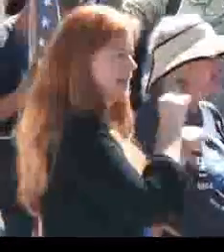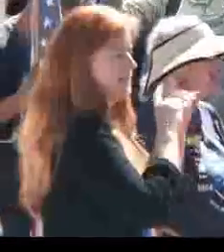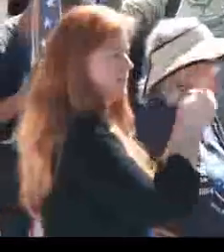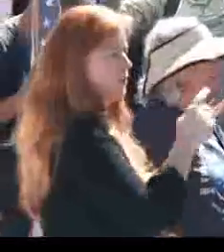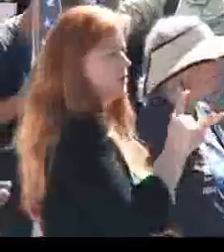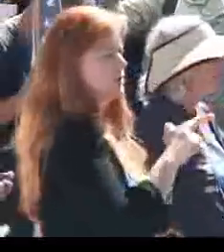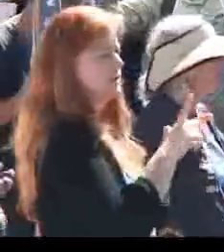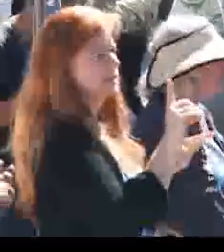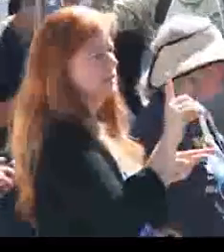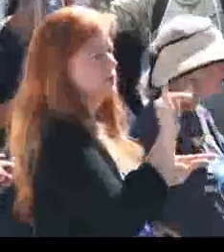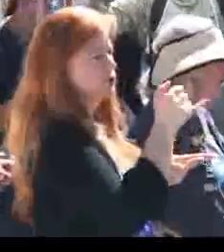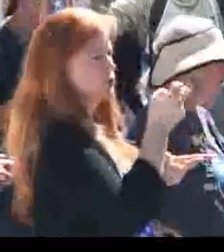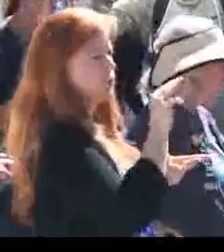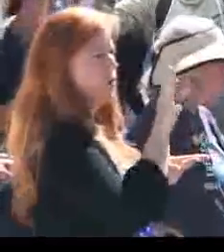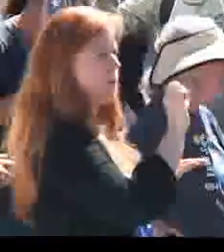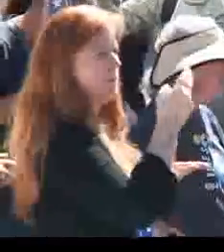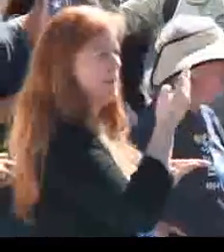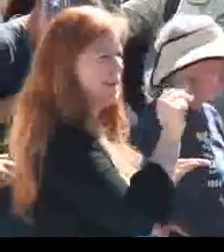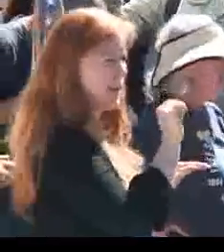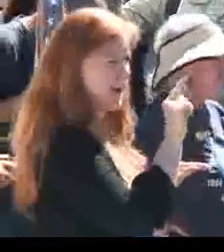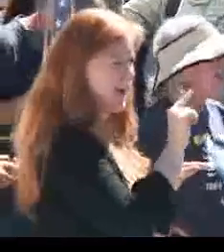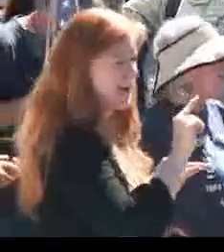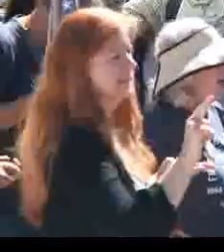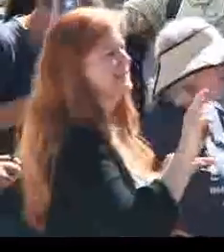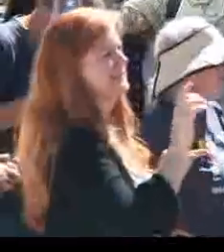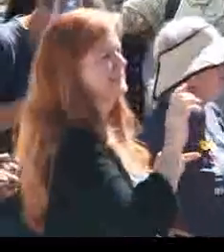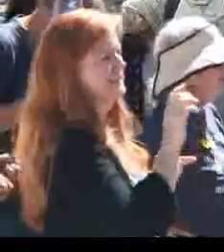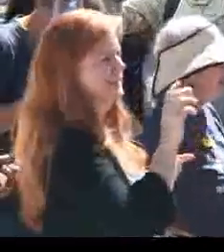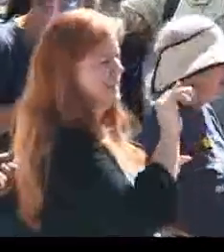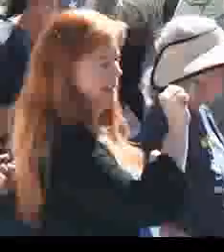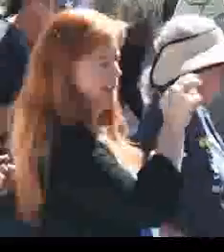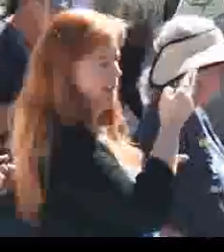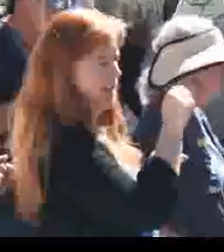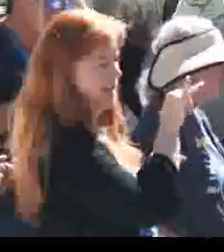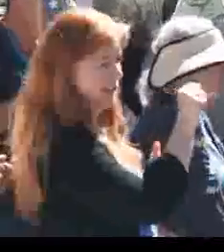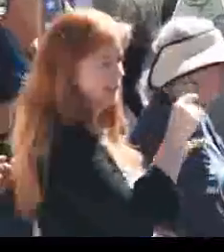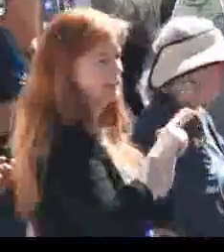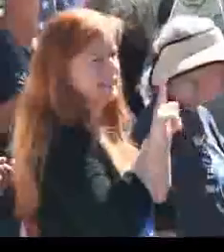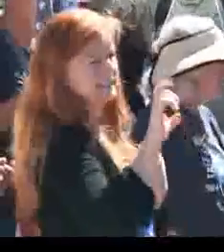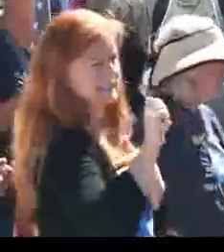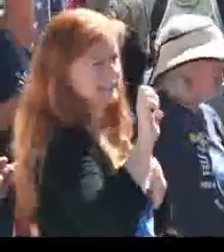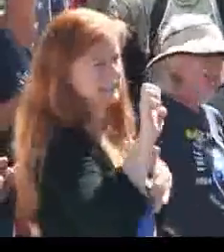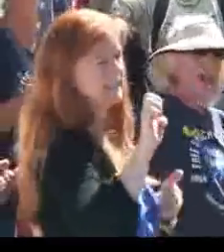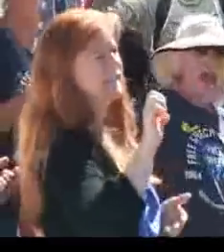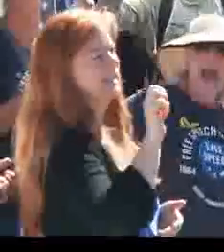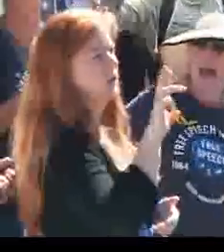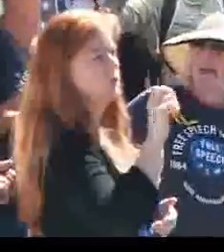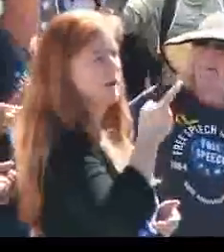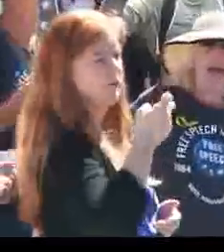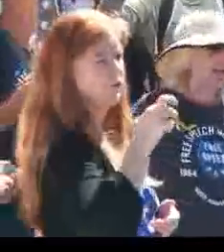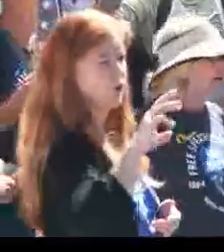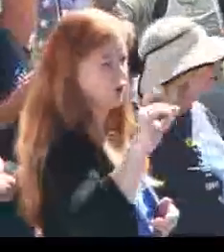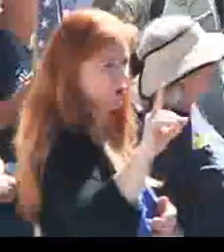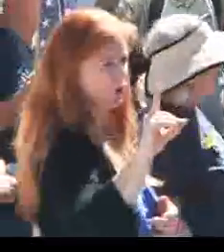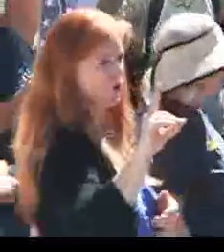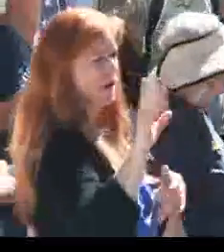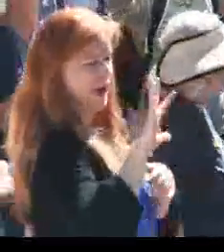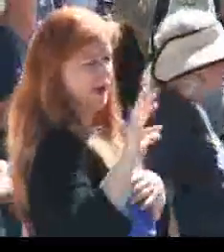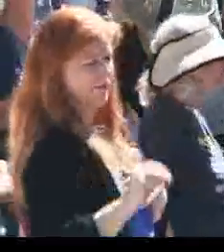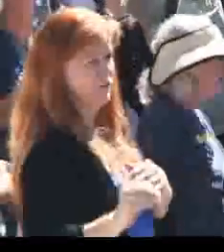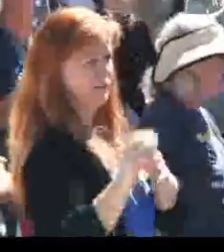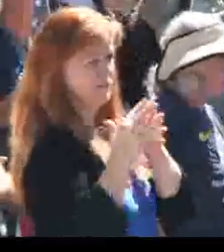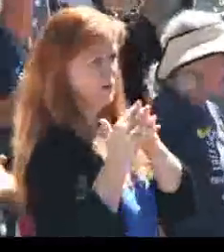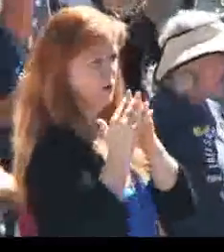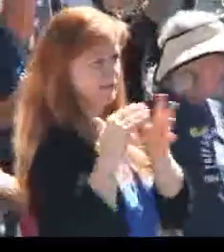Tyrone Hayes, Integrative Biology, Lee Rayford, African American Studies, and Amanda, whom you